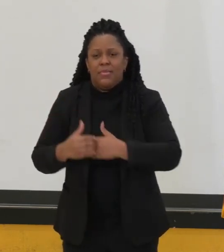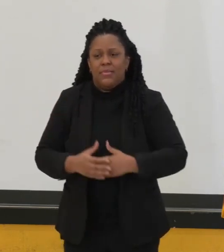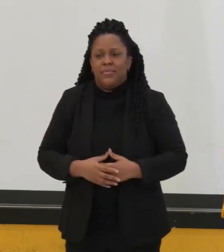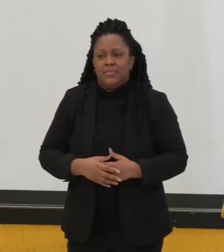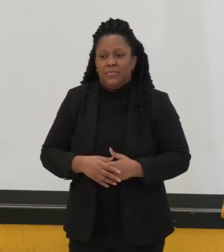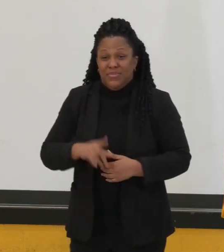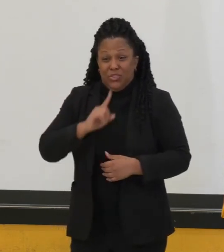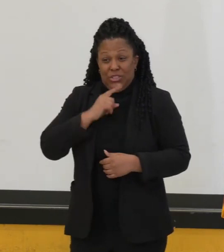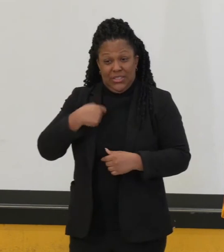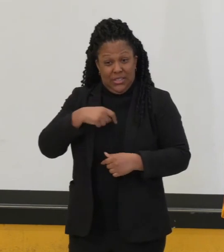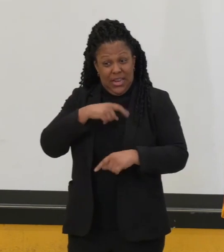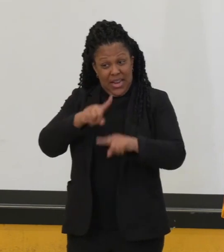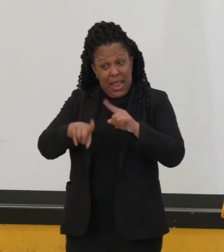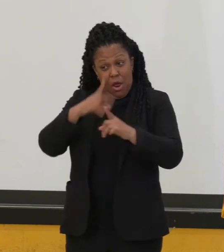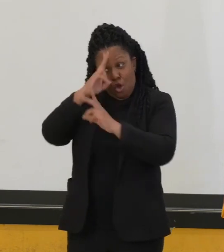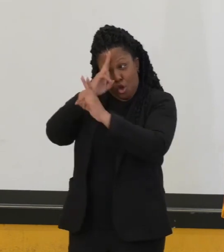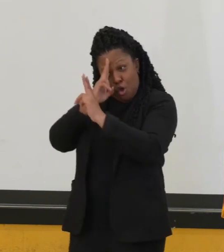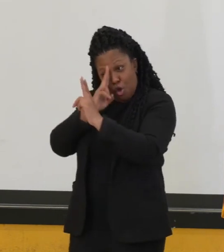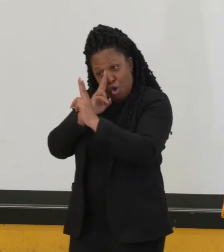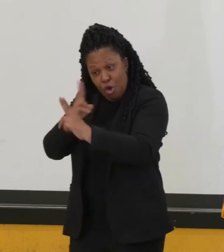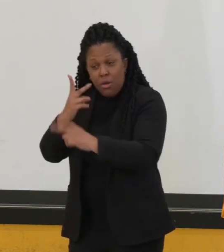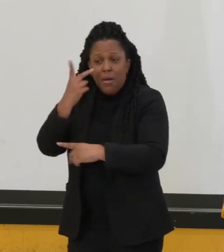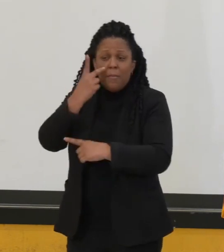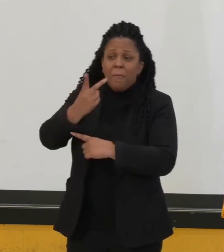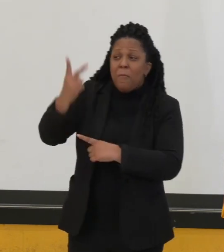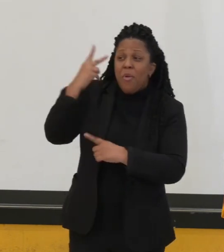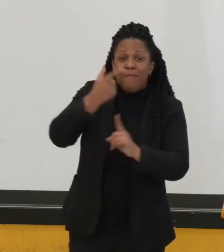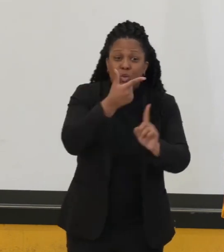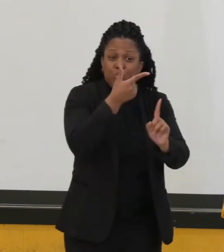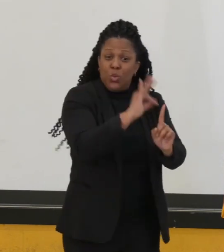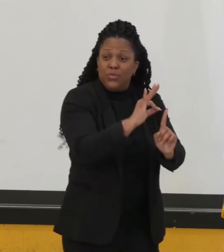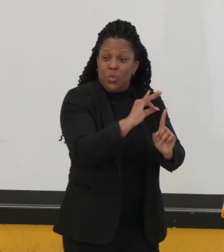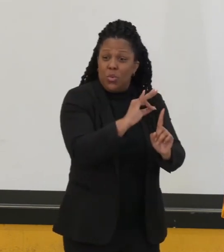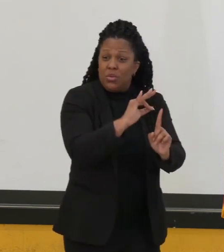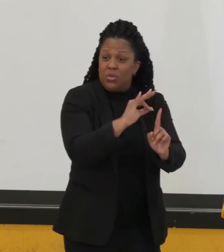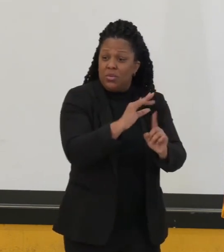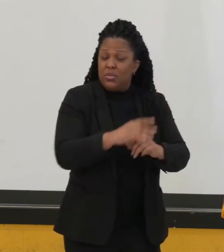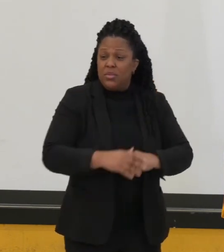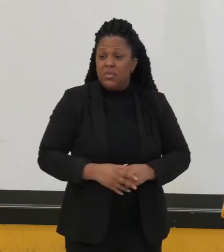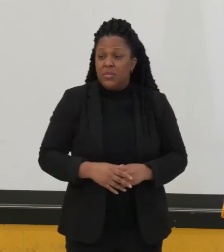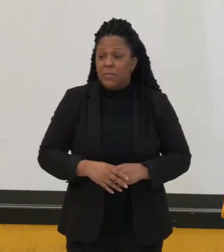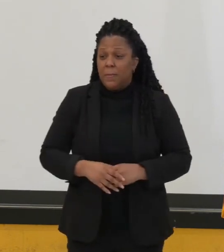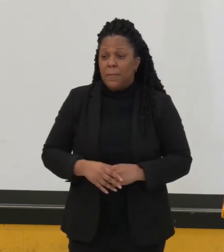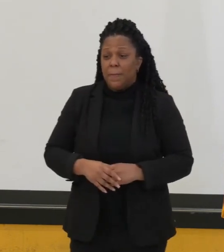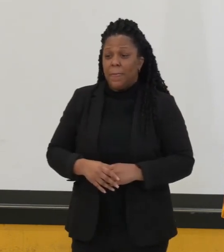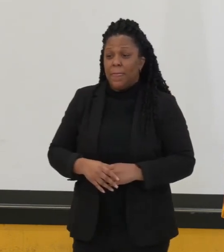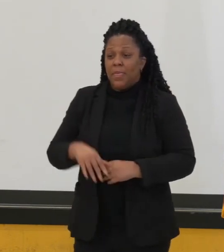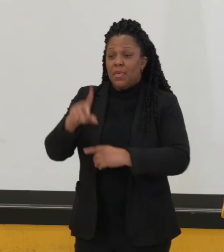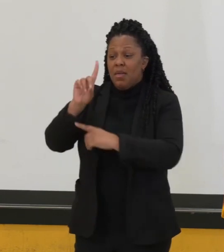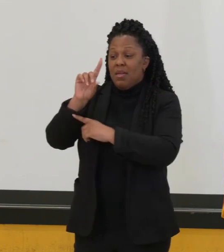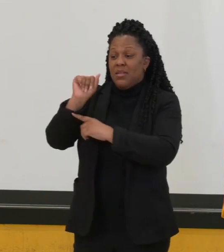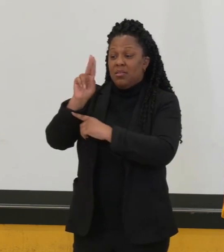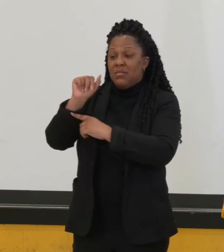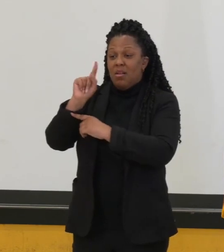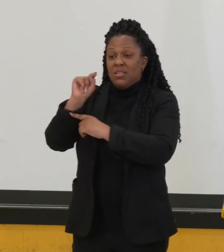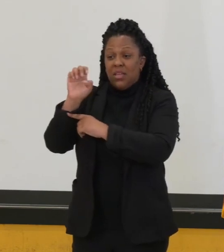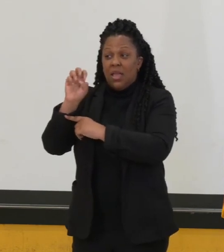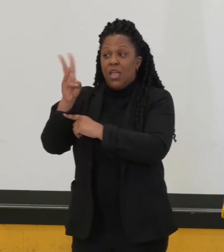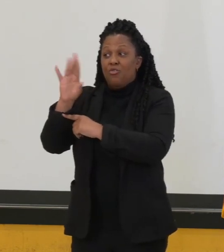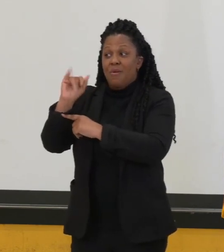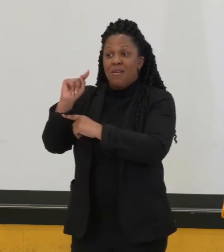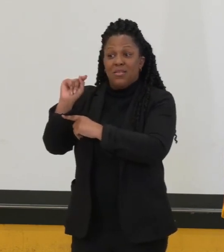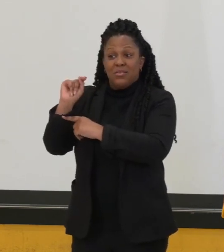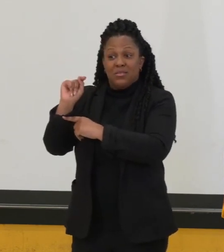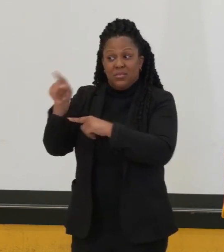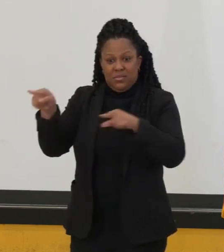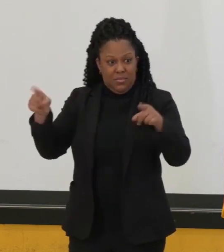George Floyd. You cannot honor the memory of Daunte Wright by wreaking havoc in the communities